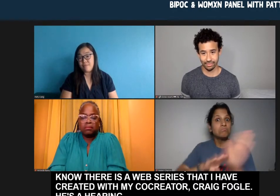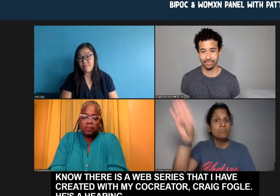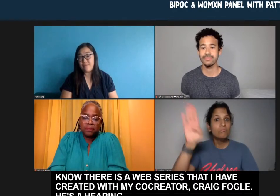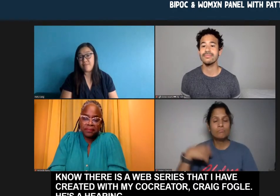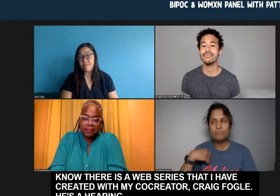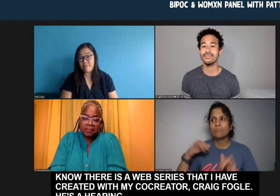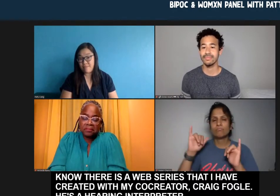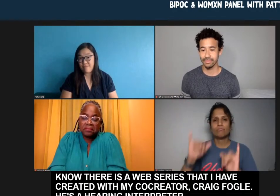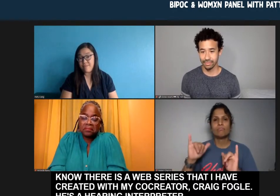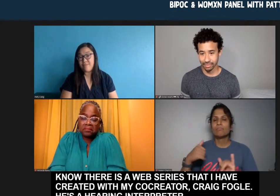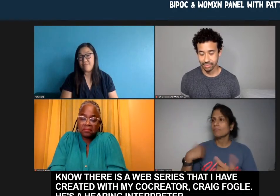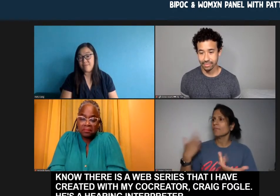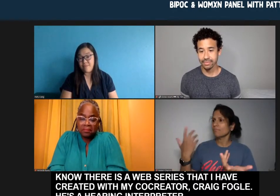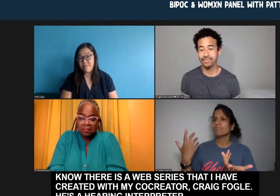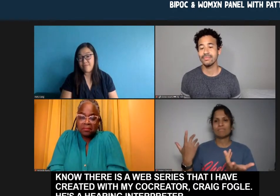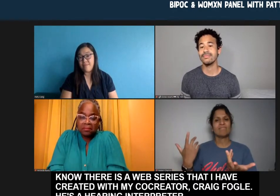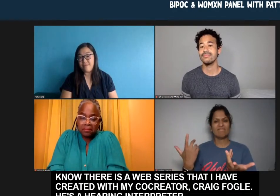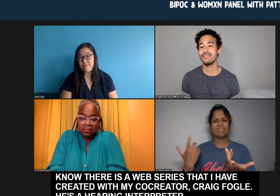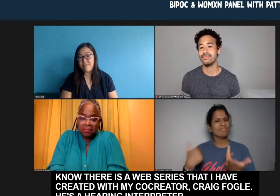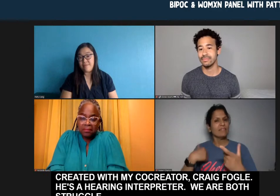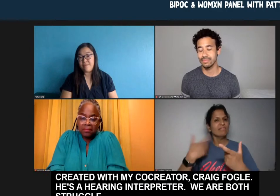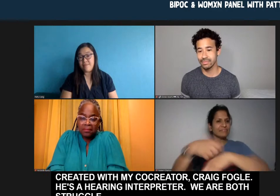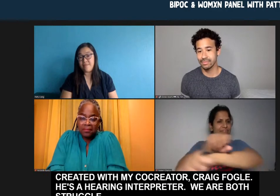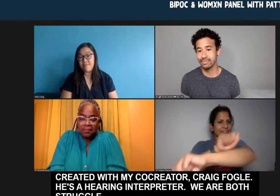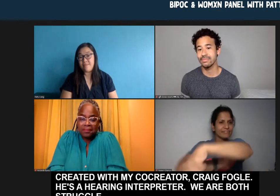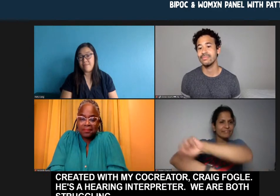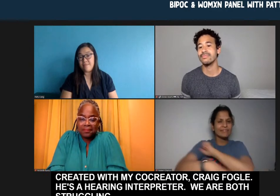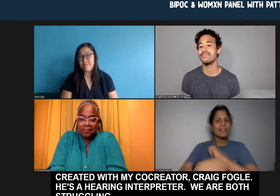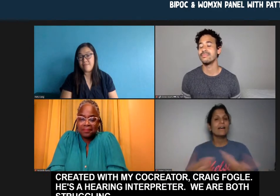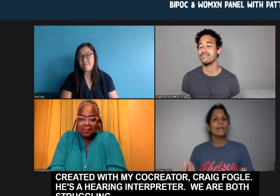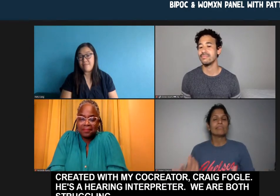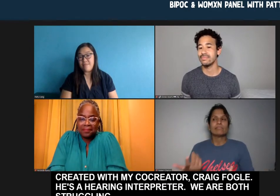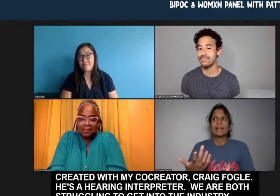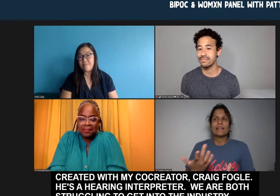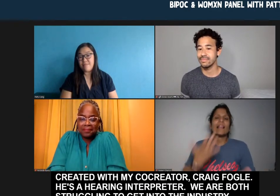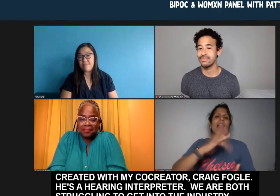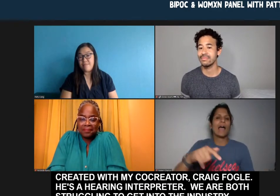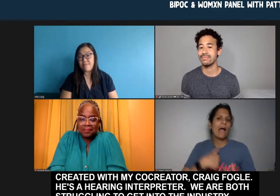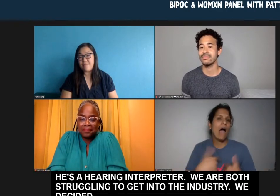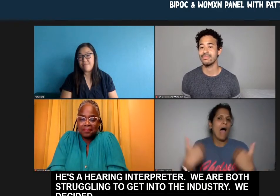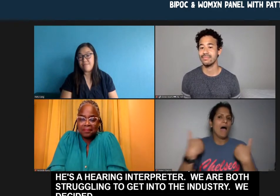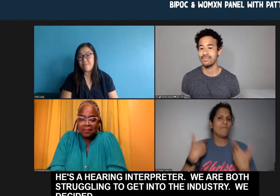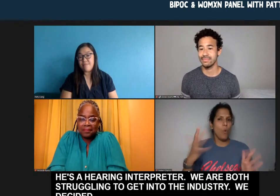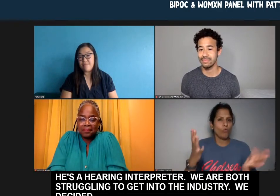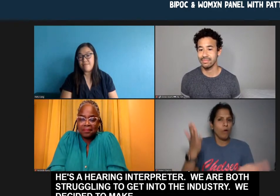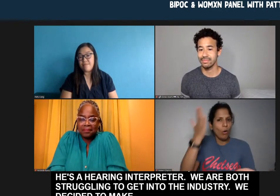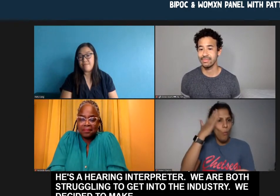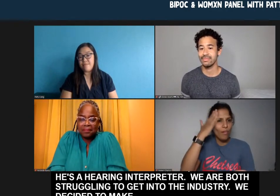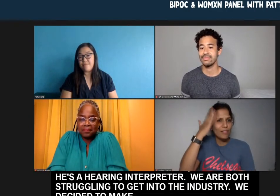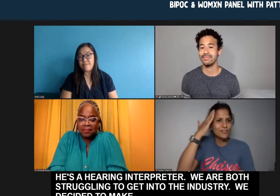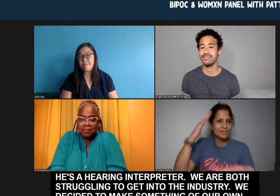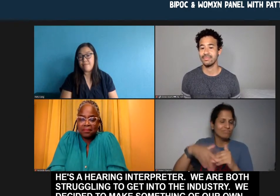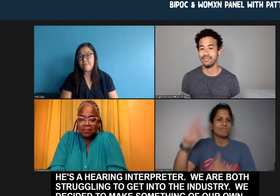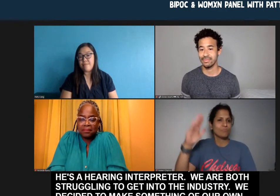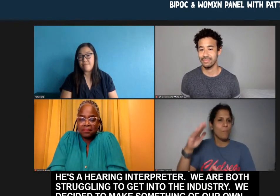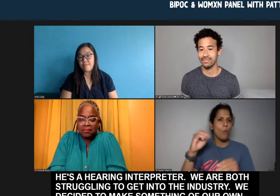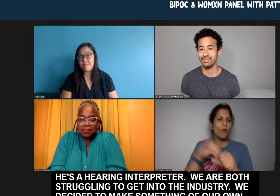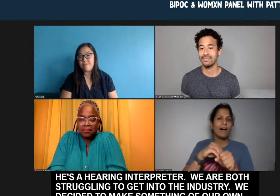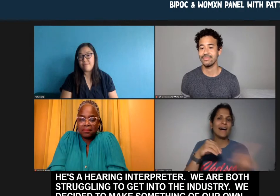I mean, we were both struggling to get into the industry and we decided to make something of our own. And so I was lucky to be able to have